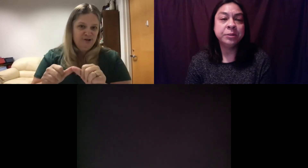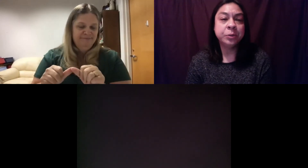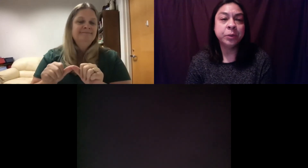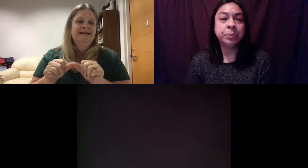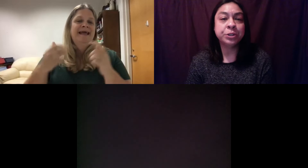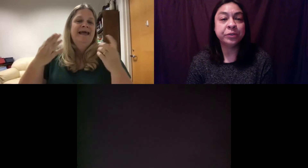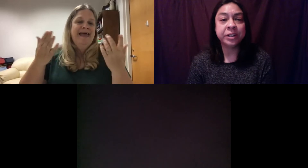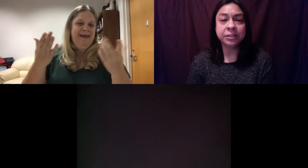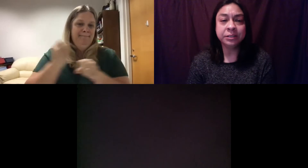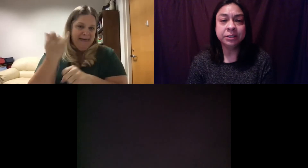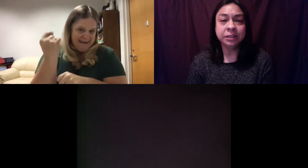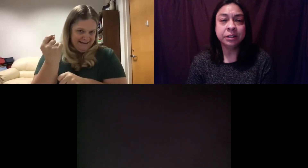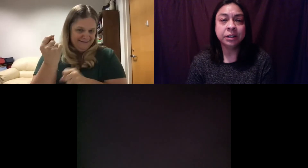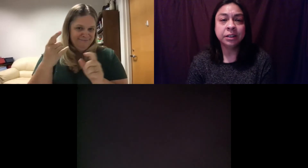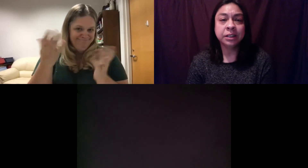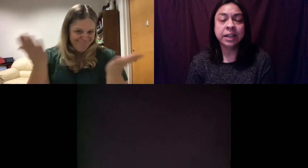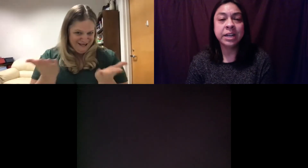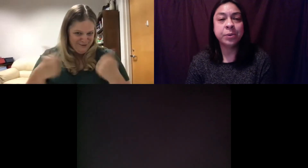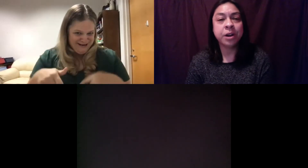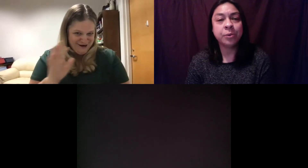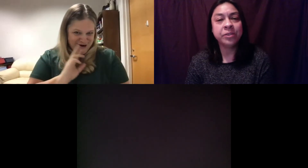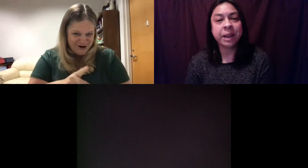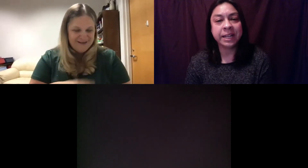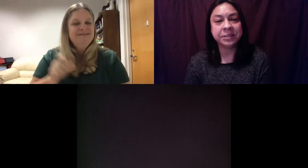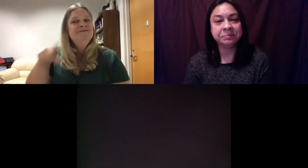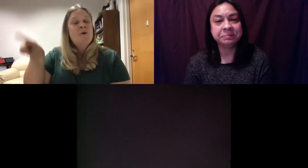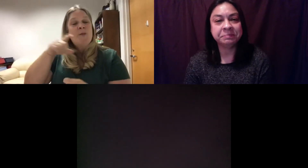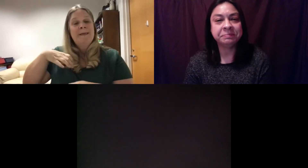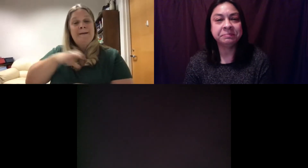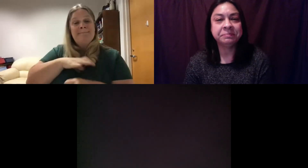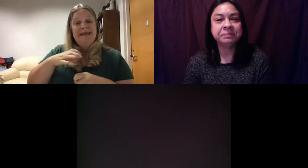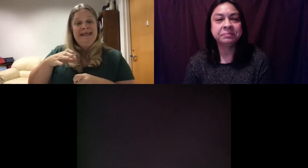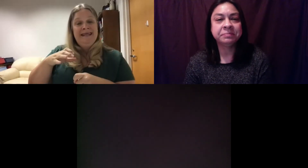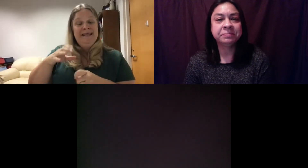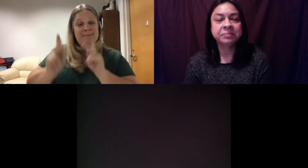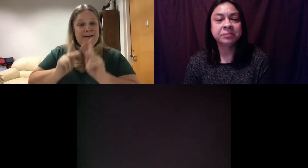but we persevered, and here we are, we've made it.